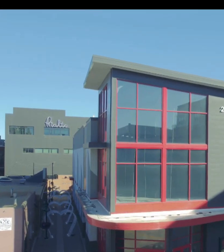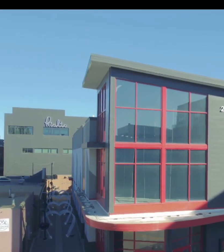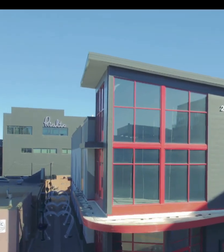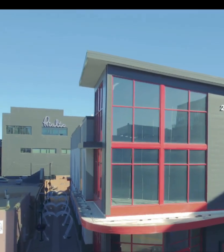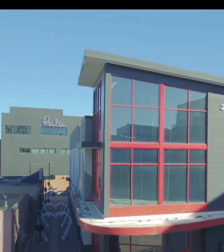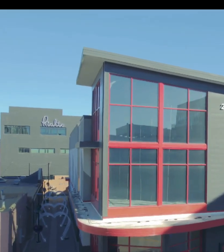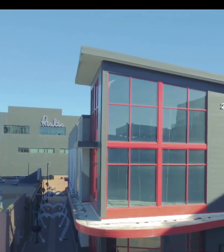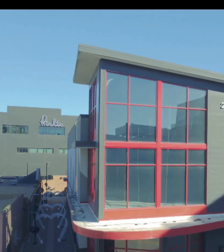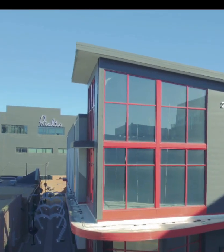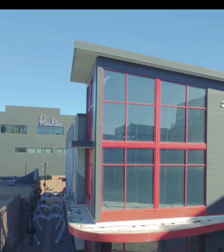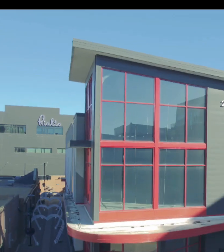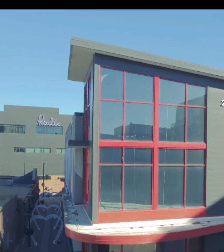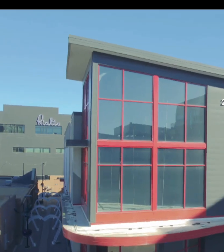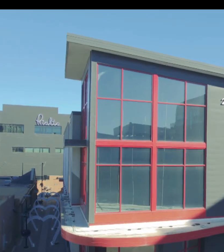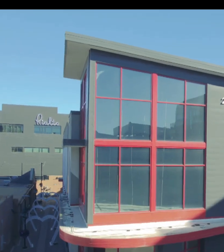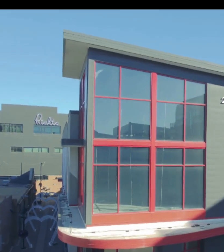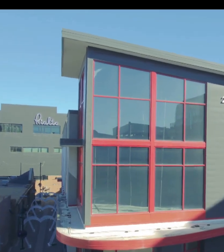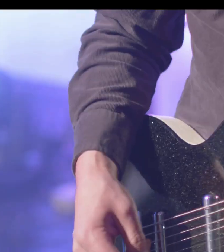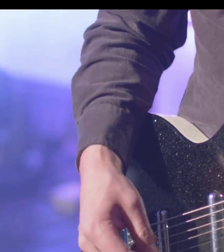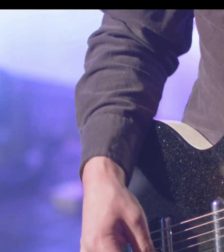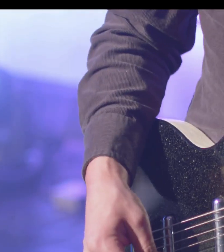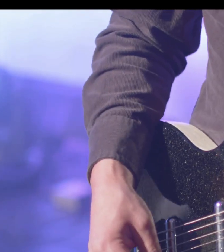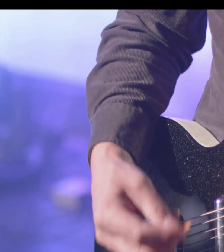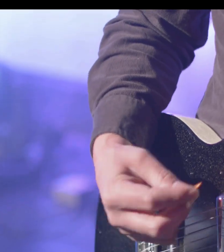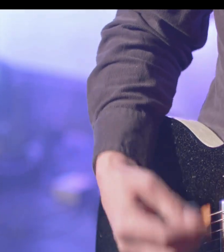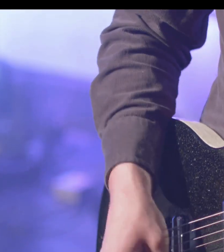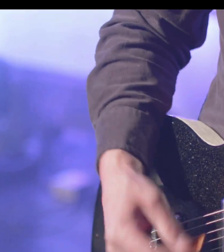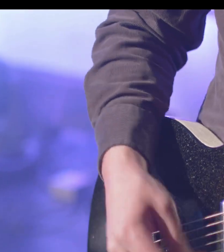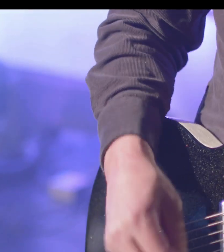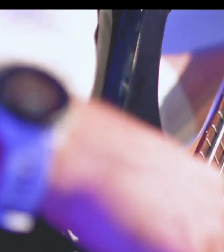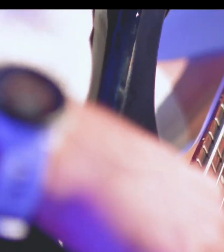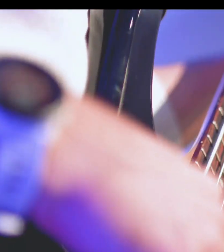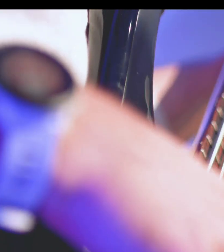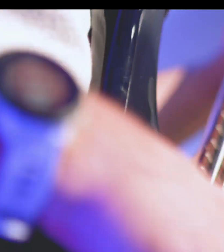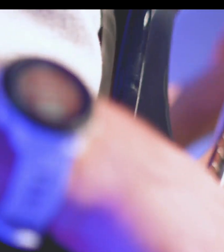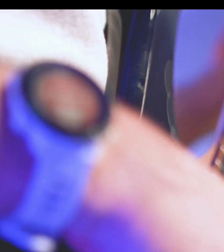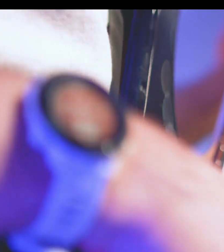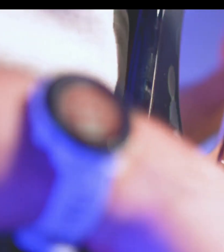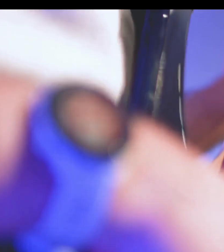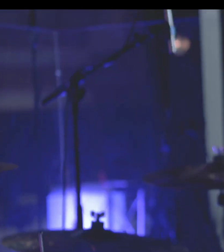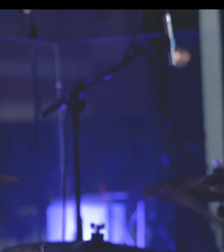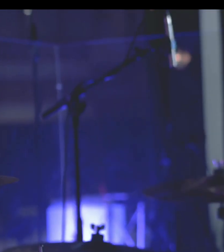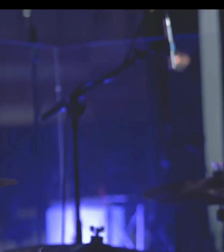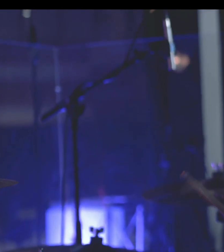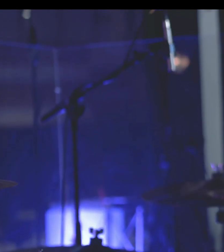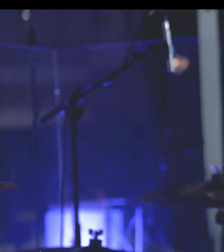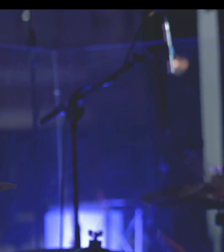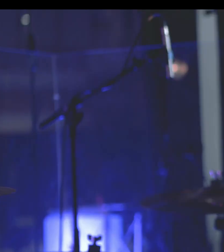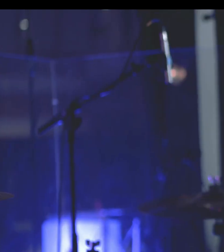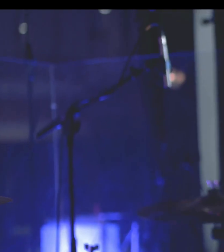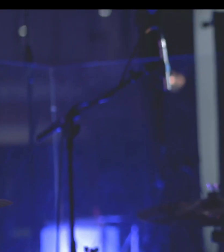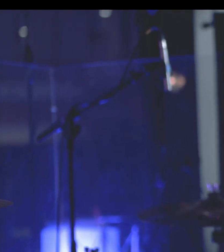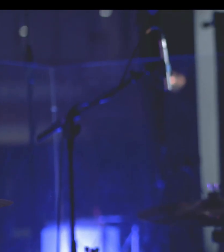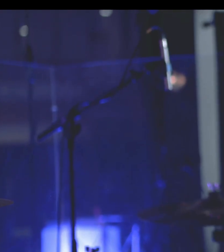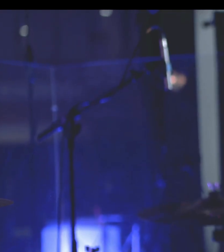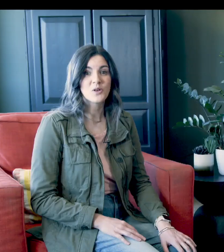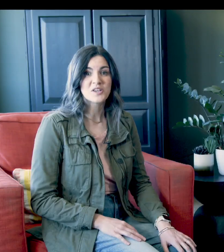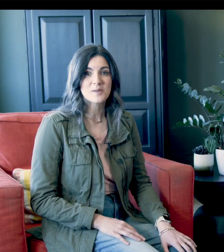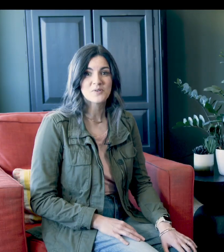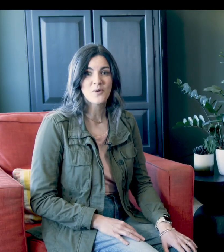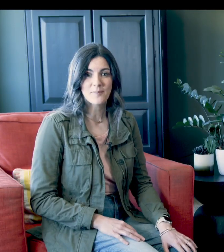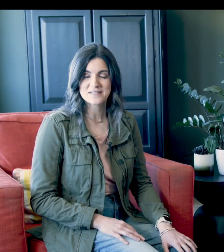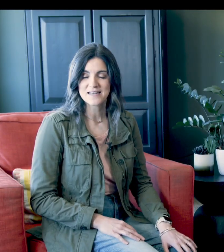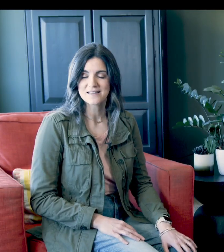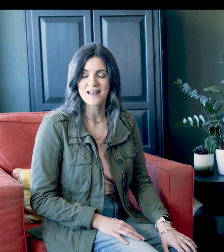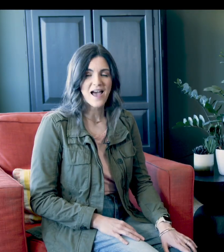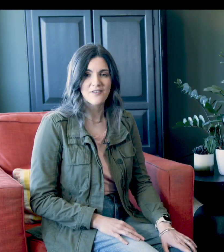6 months and then move off-site, or meet off-site for a year while planning and construction happen. We'll